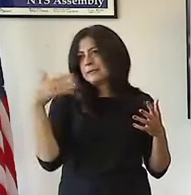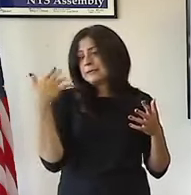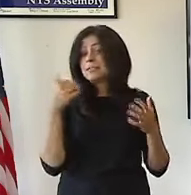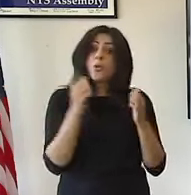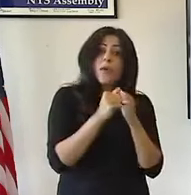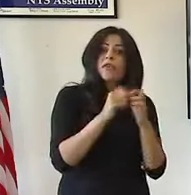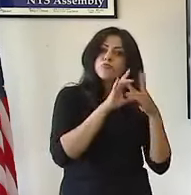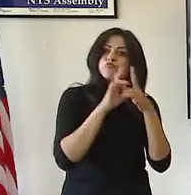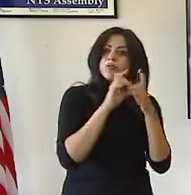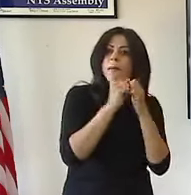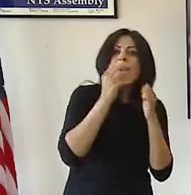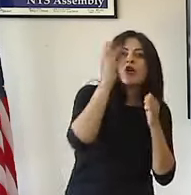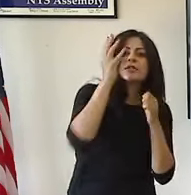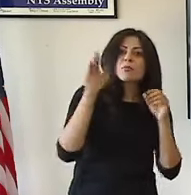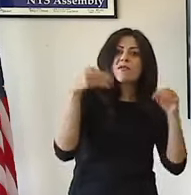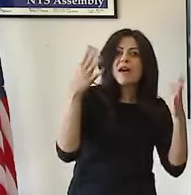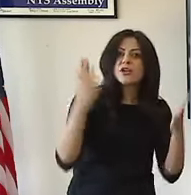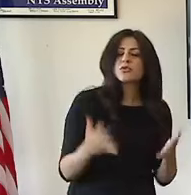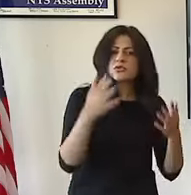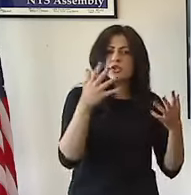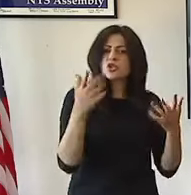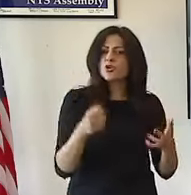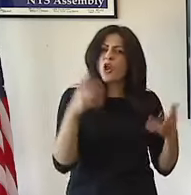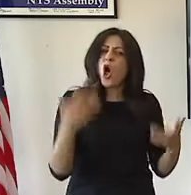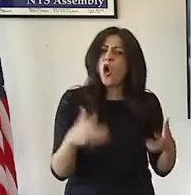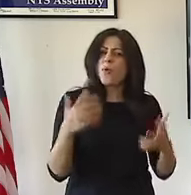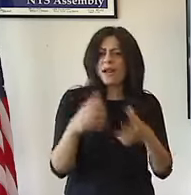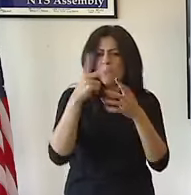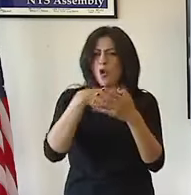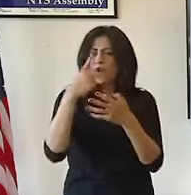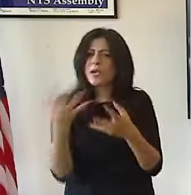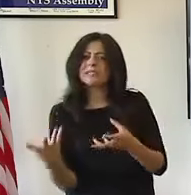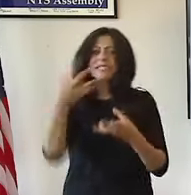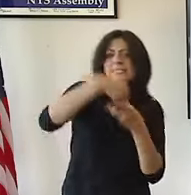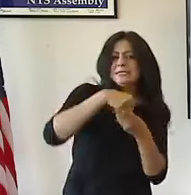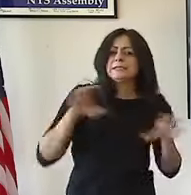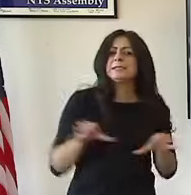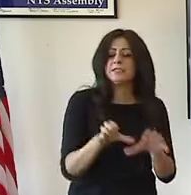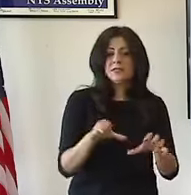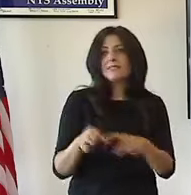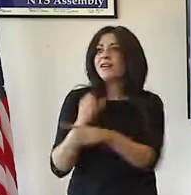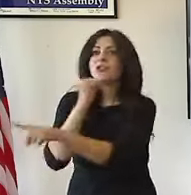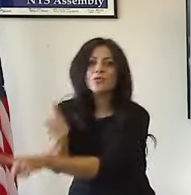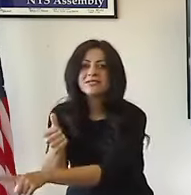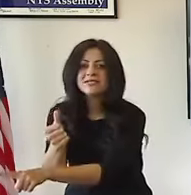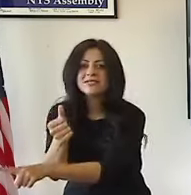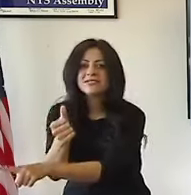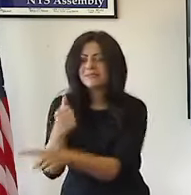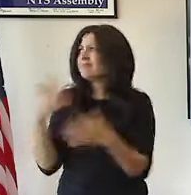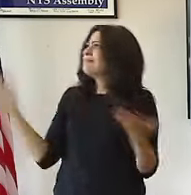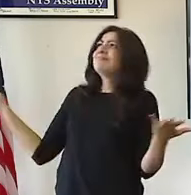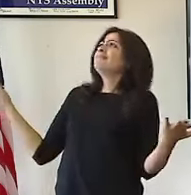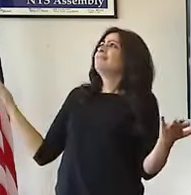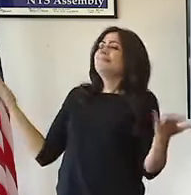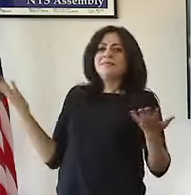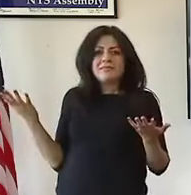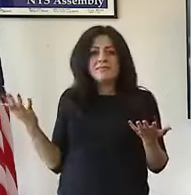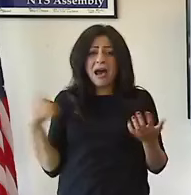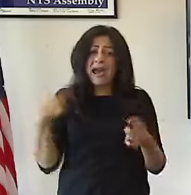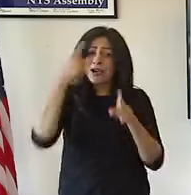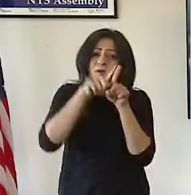parents and teachers and providers to have those programs in place. They don't. And I agree with you that if